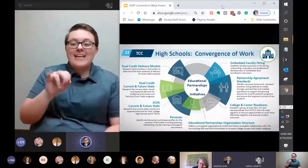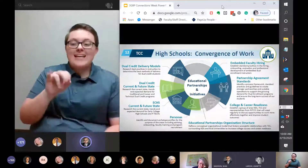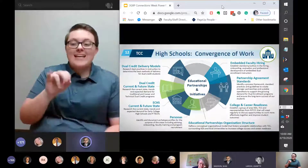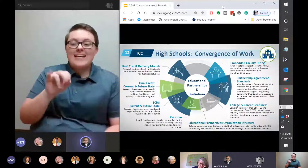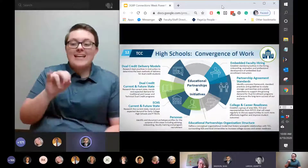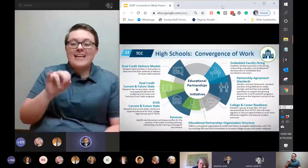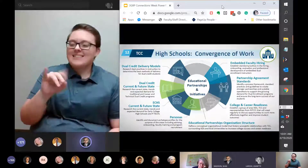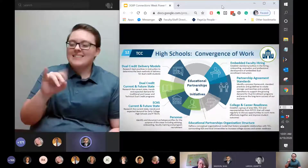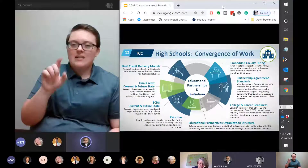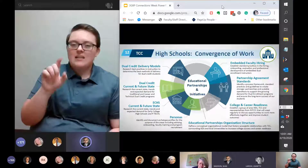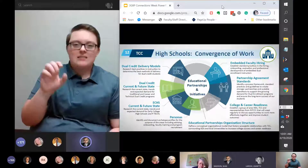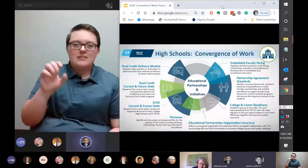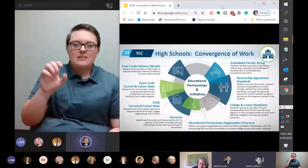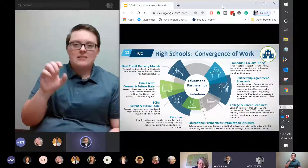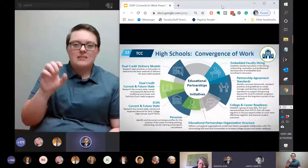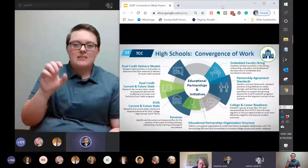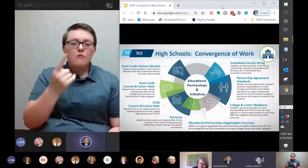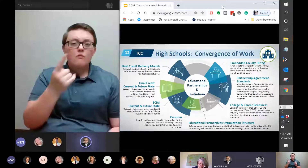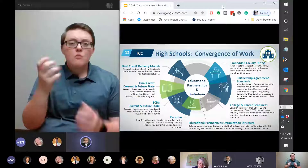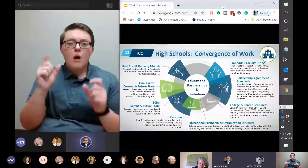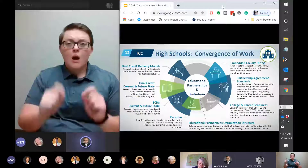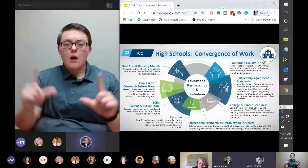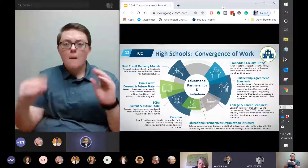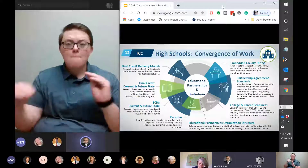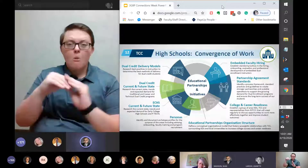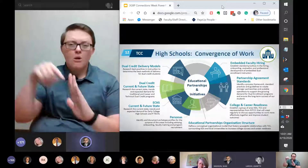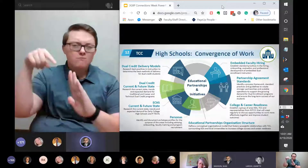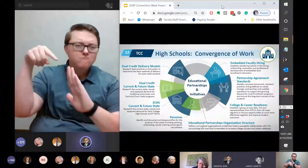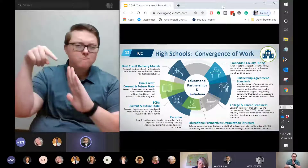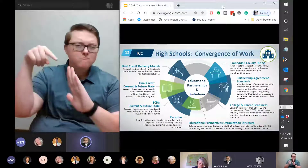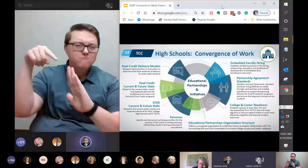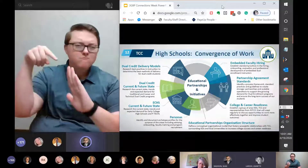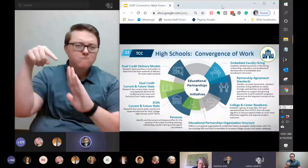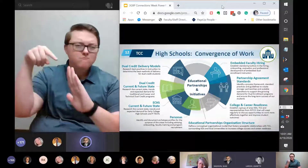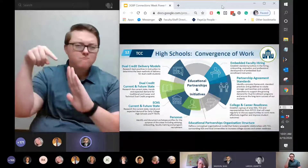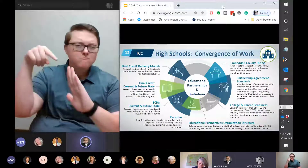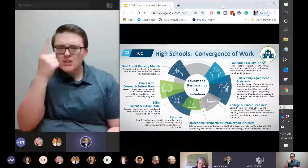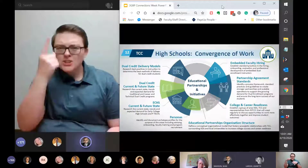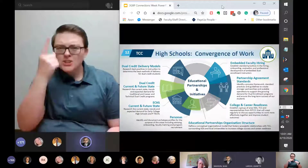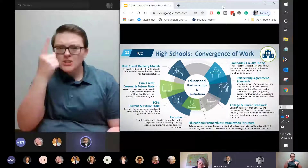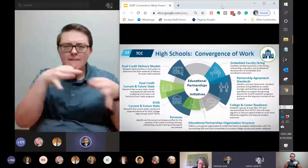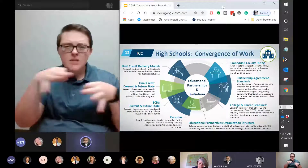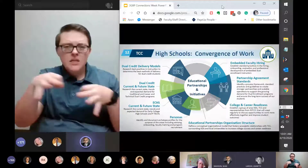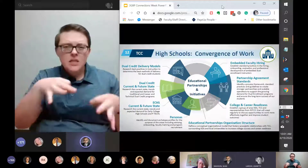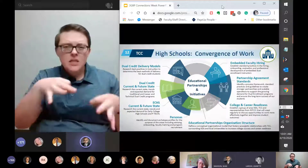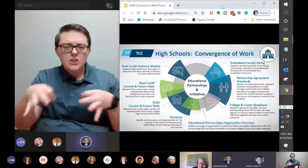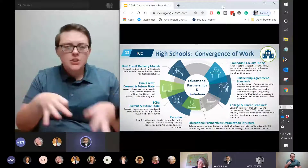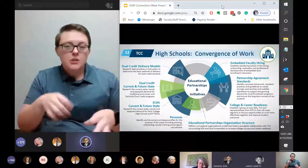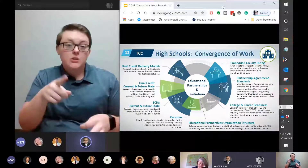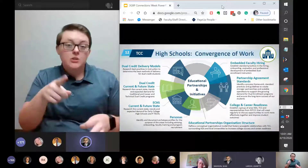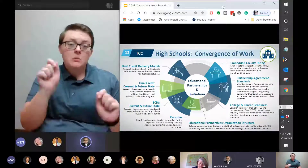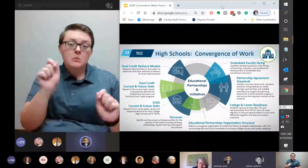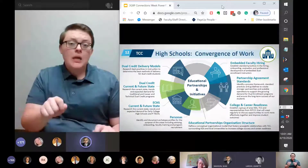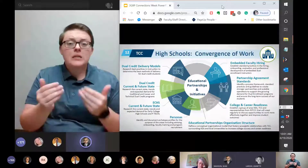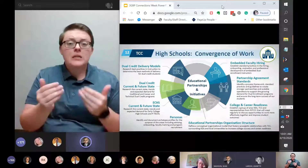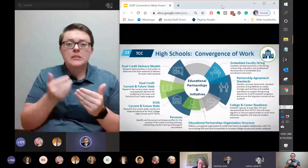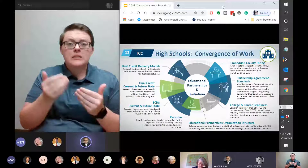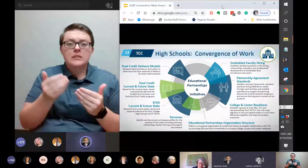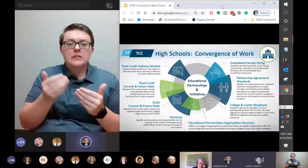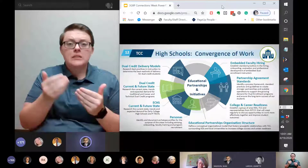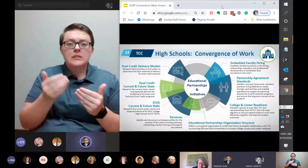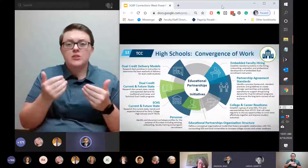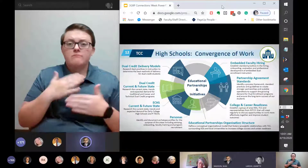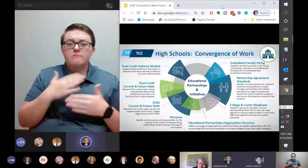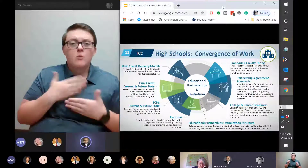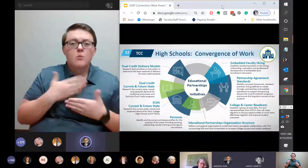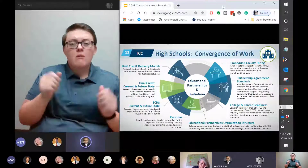more robust, comprehensive kind of definition of these principles, you certainly are welcome to